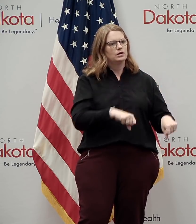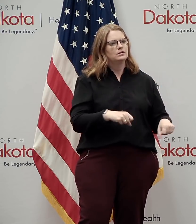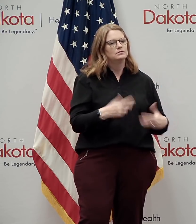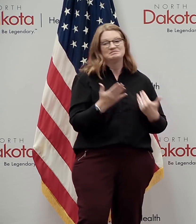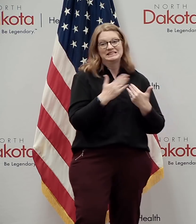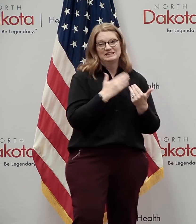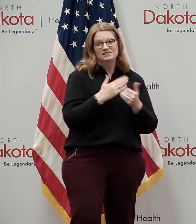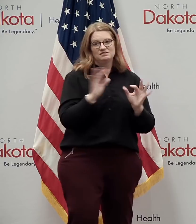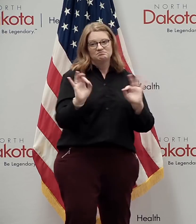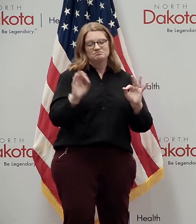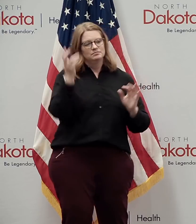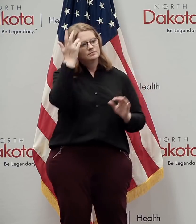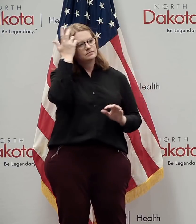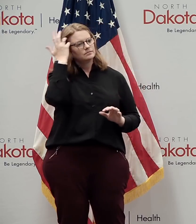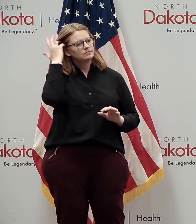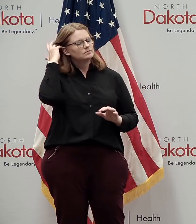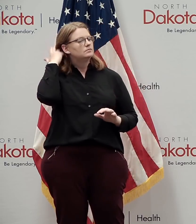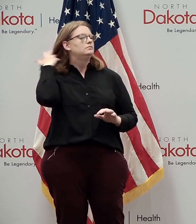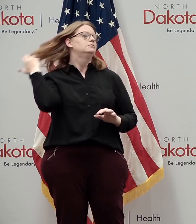Easy enough.